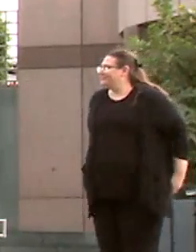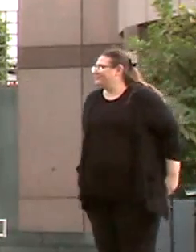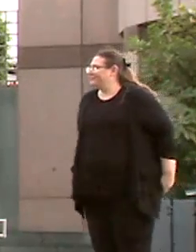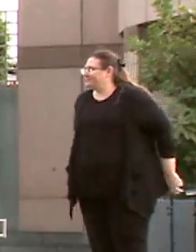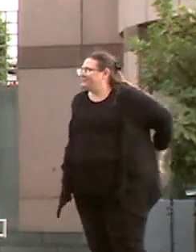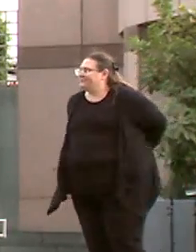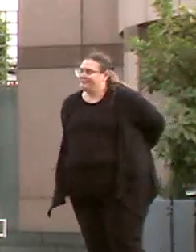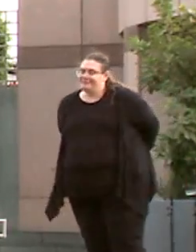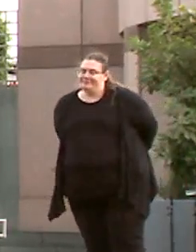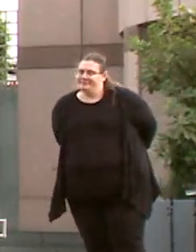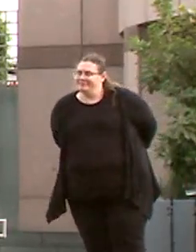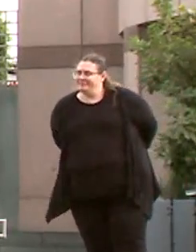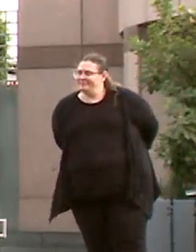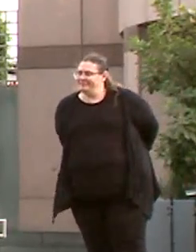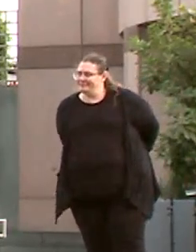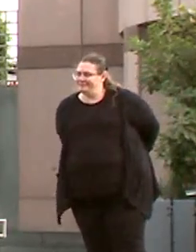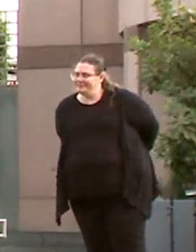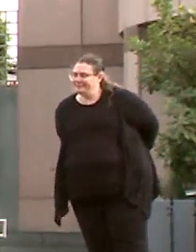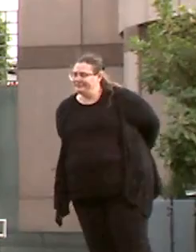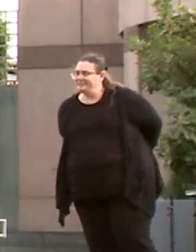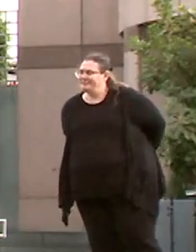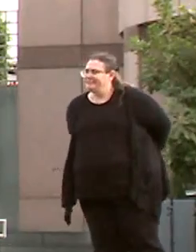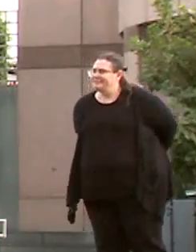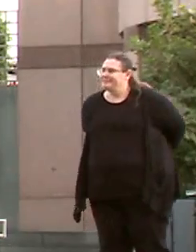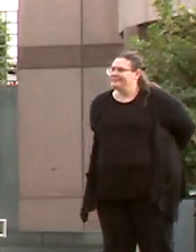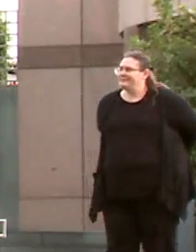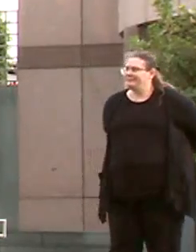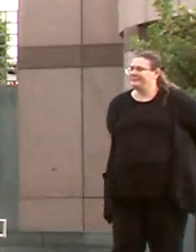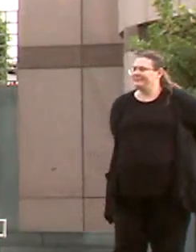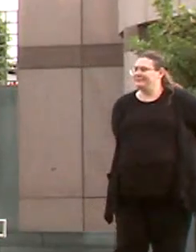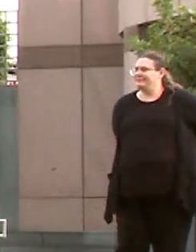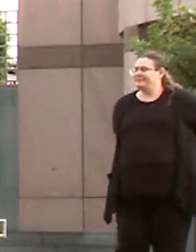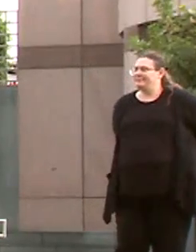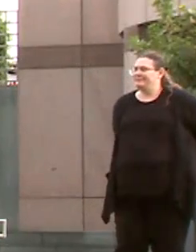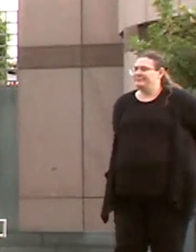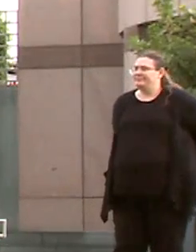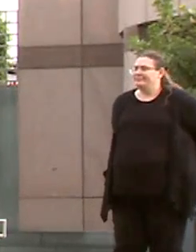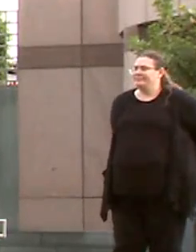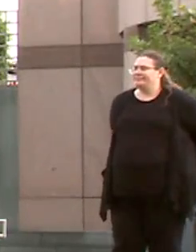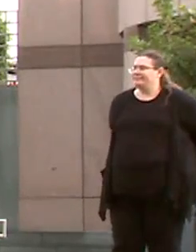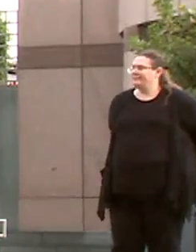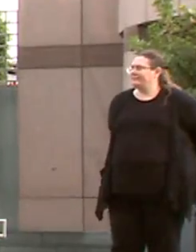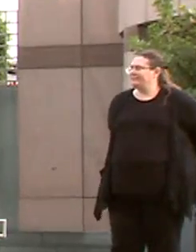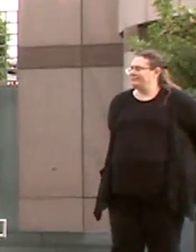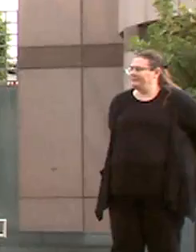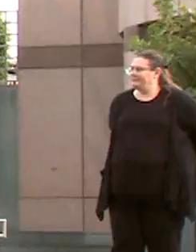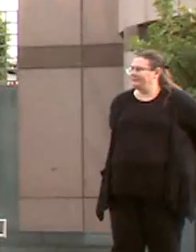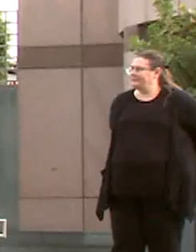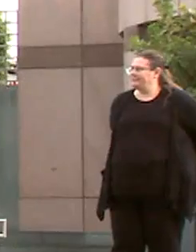Bringing your whole self to the project, it definitely takes a level of,